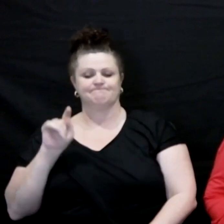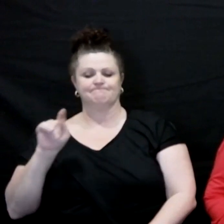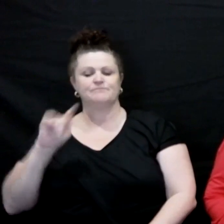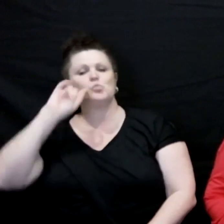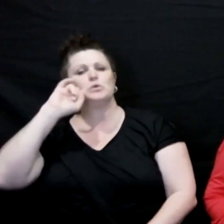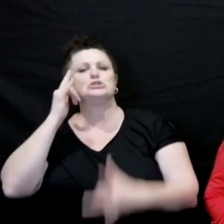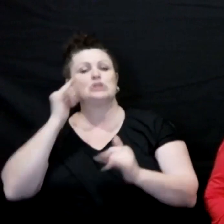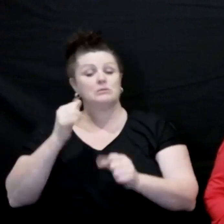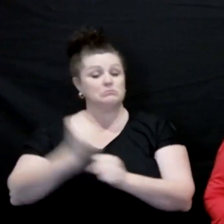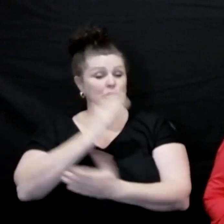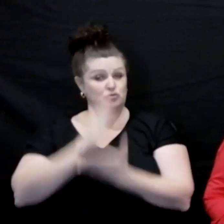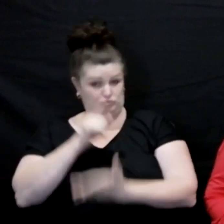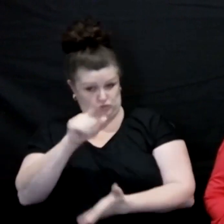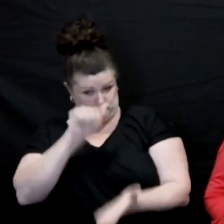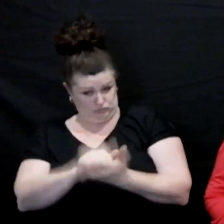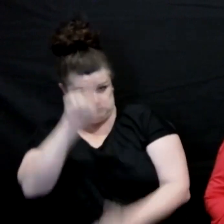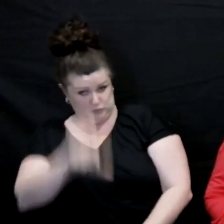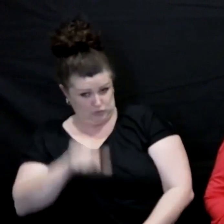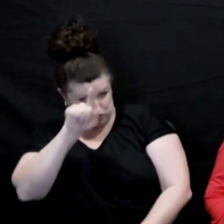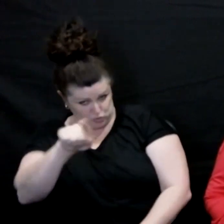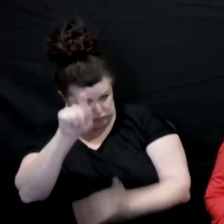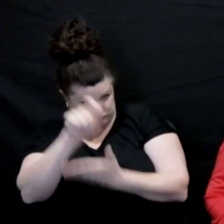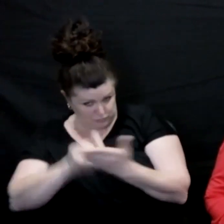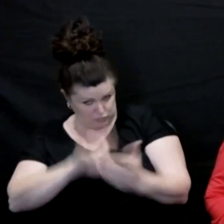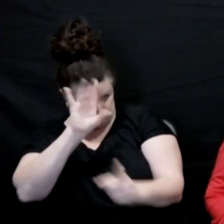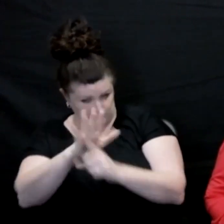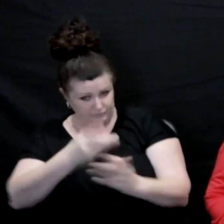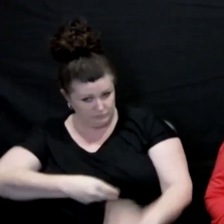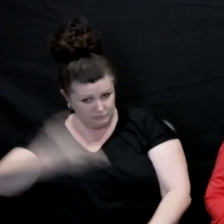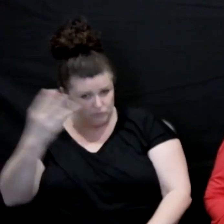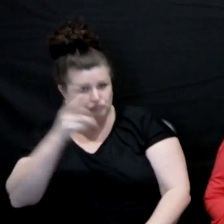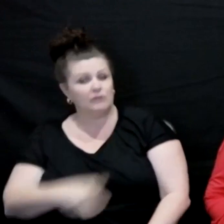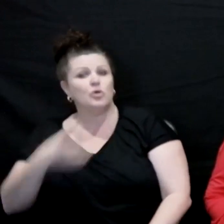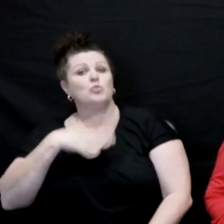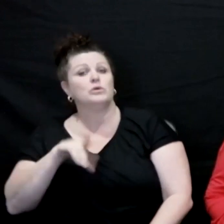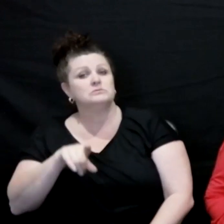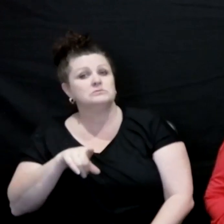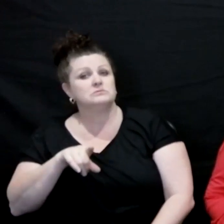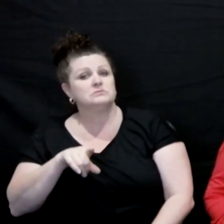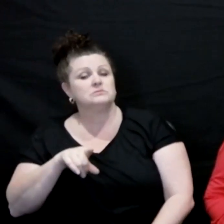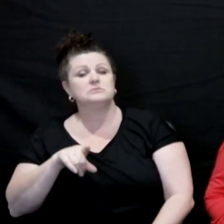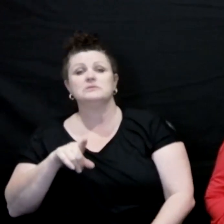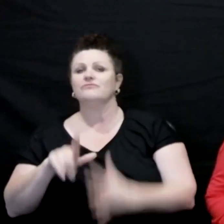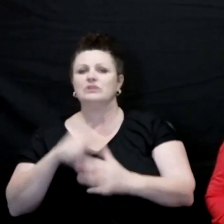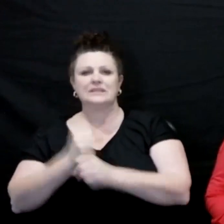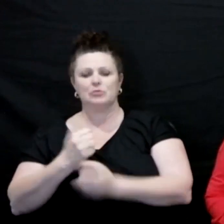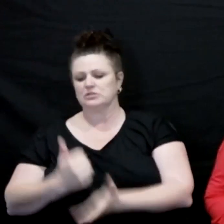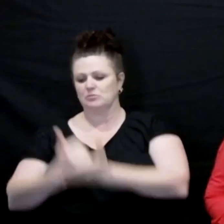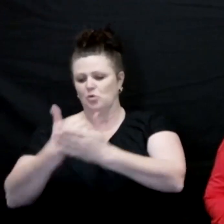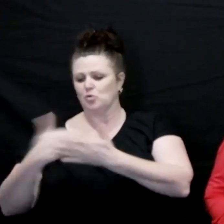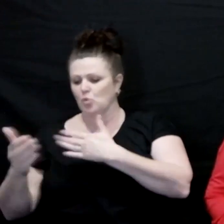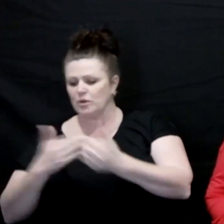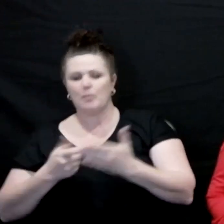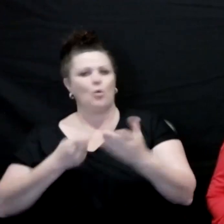check to make sure you are the person that actually submitted the review and that you want the review to happen. Say if your support coordinator or